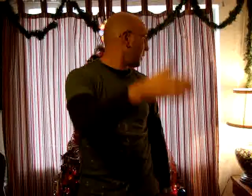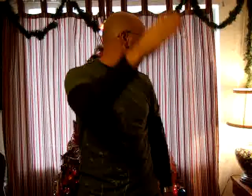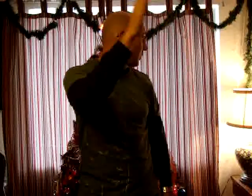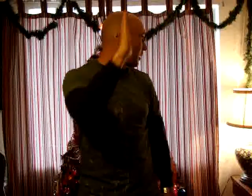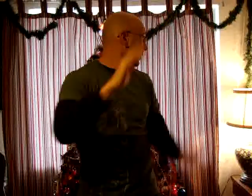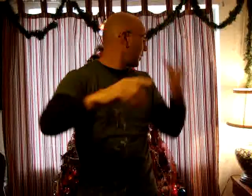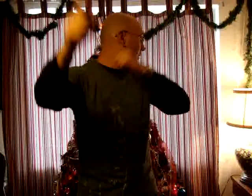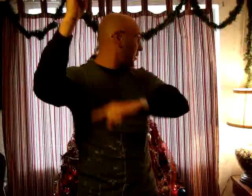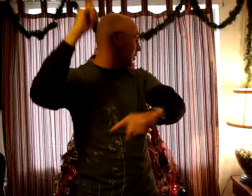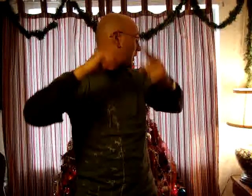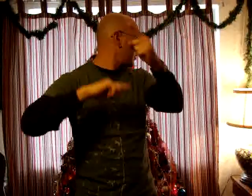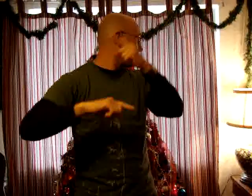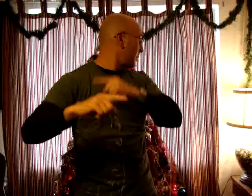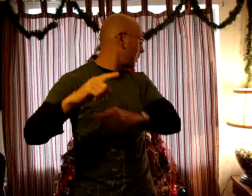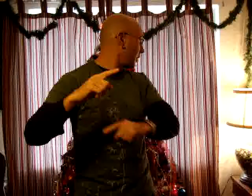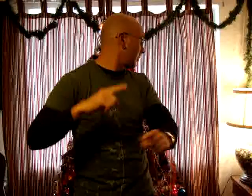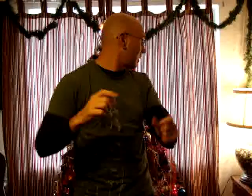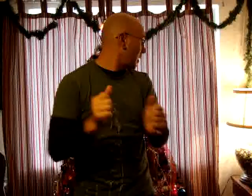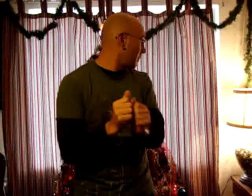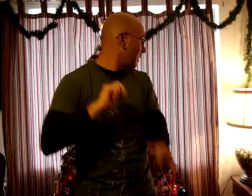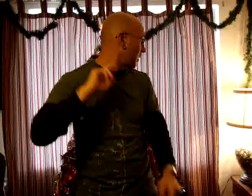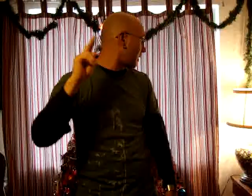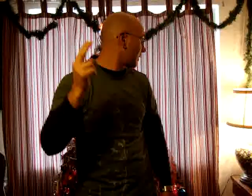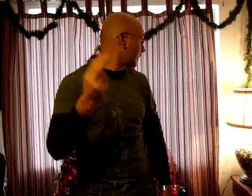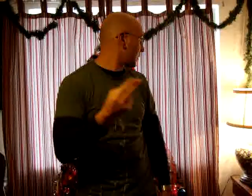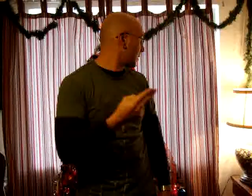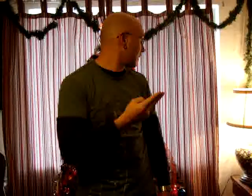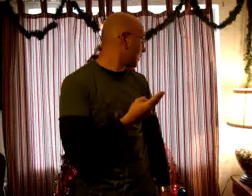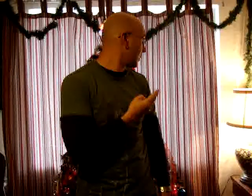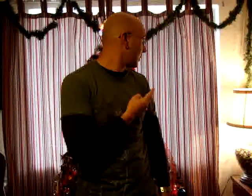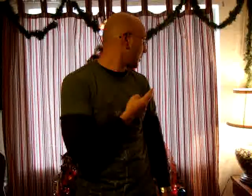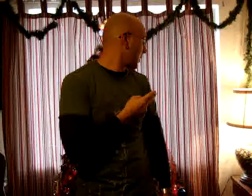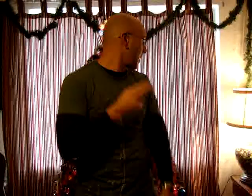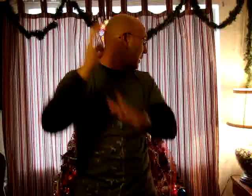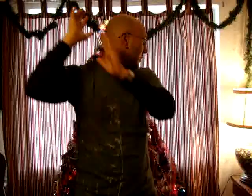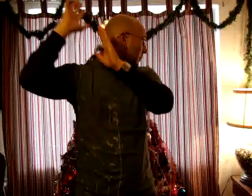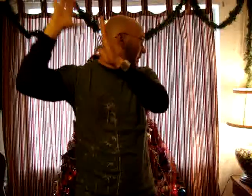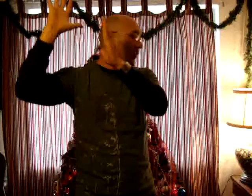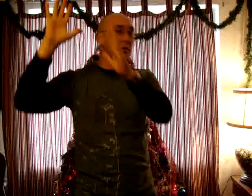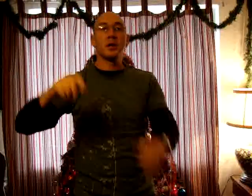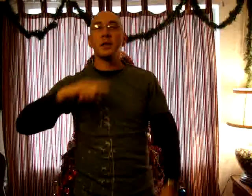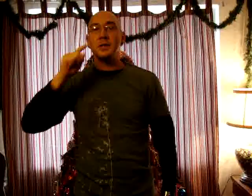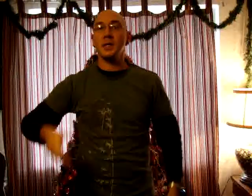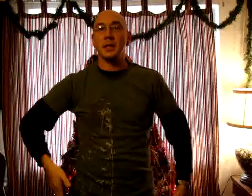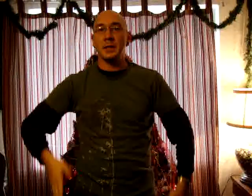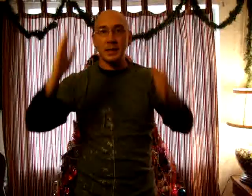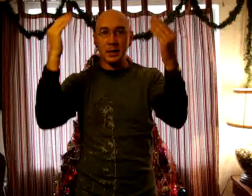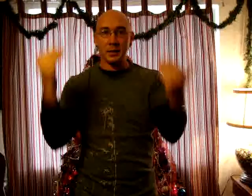And God came down, Emmanuel came down among us, and the Father said, let